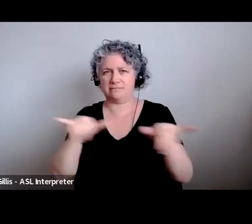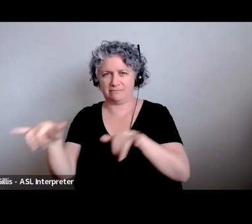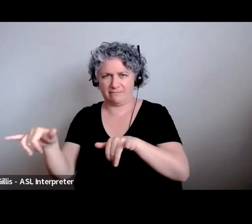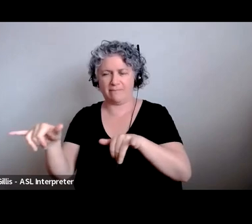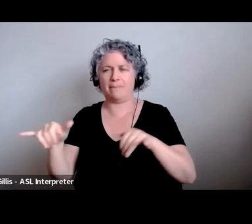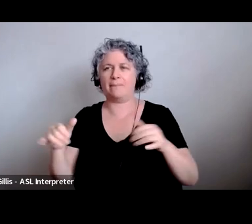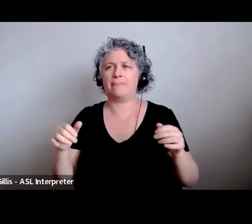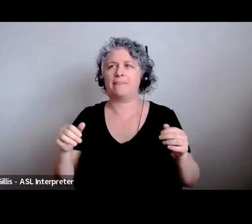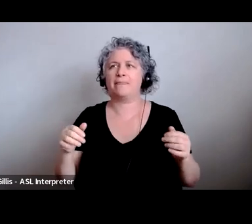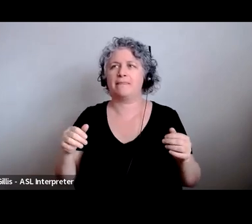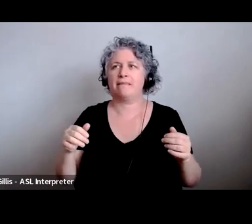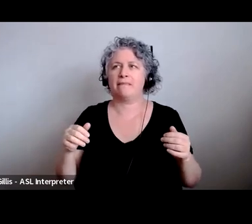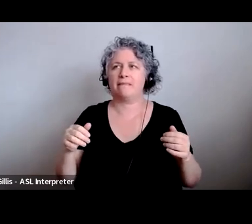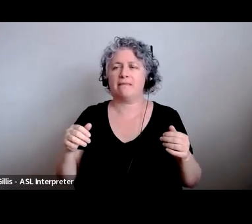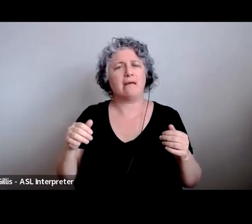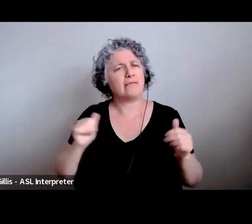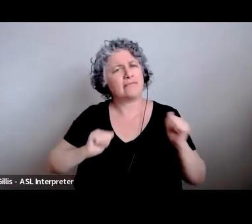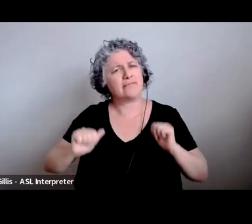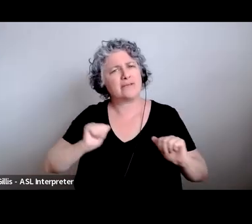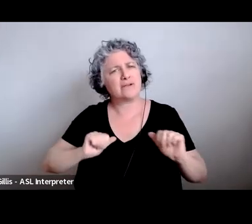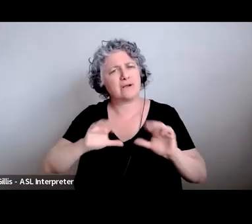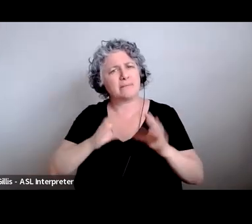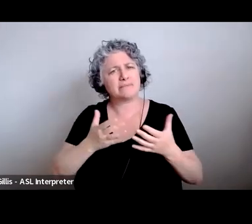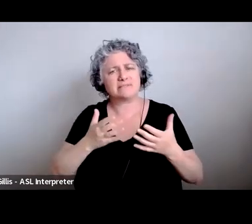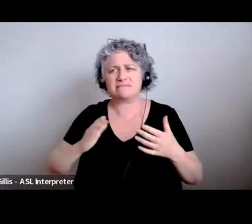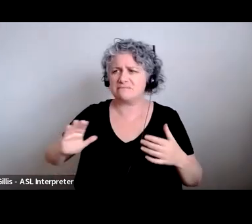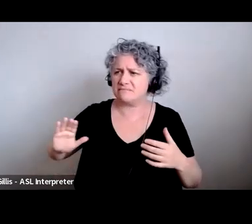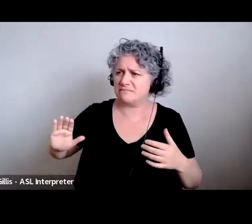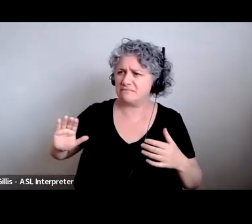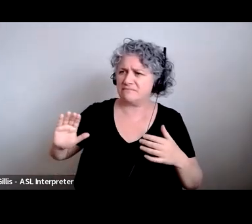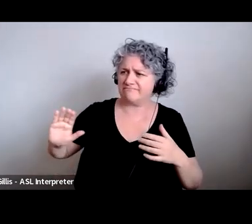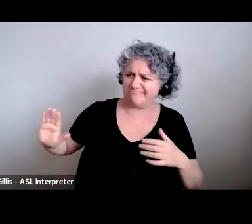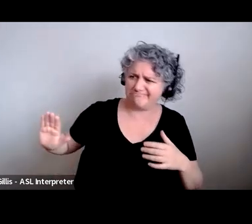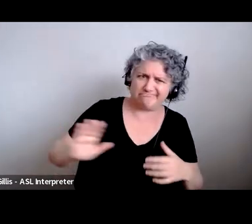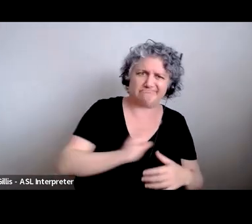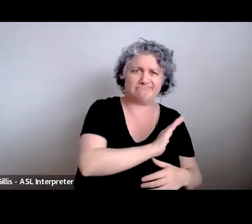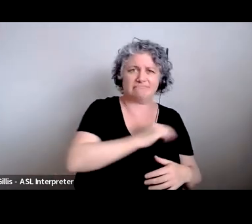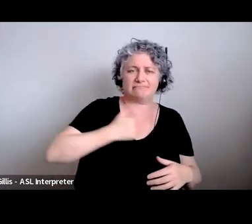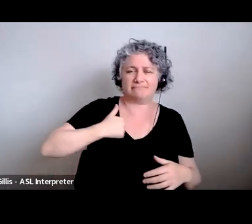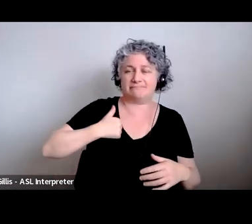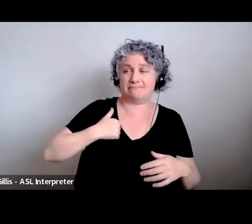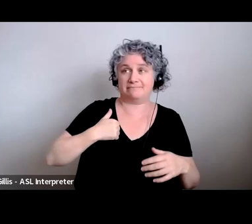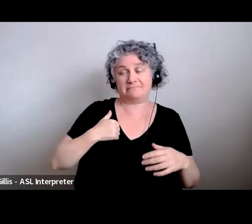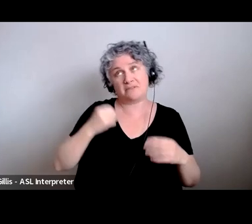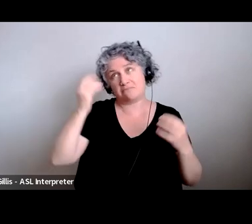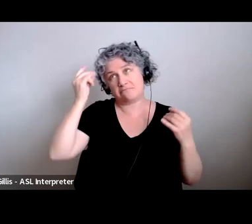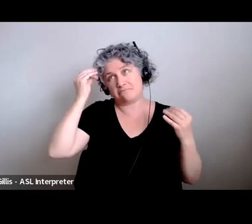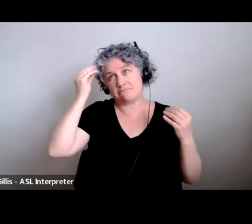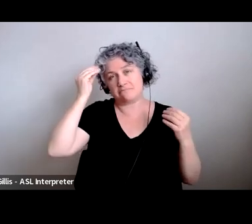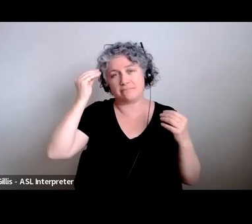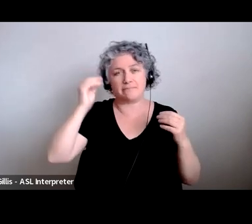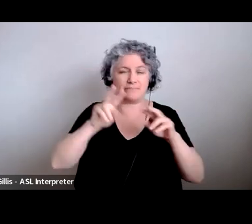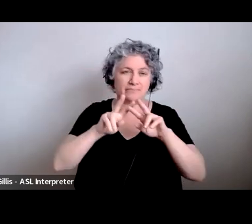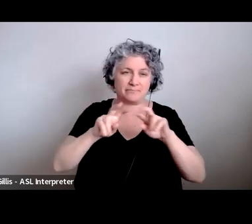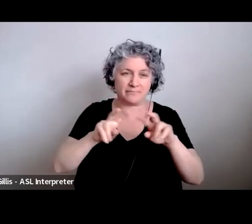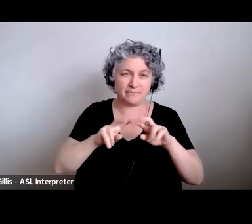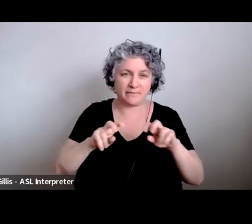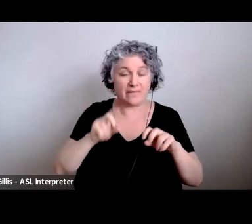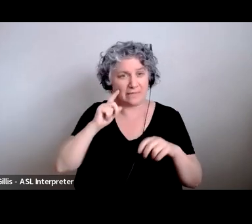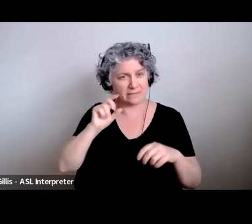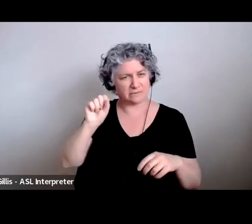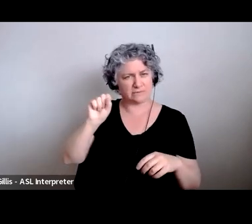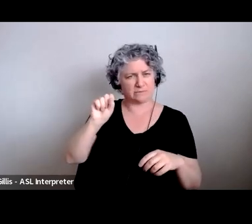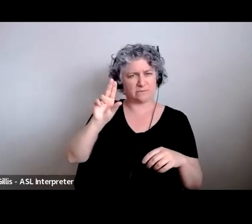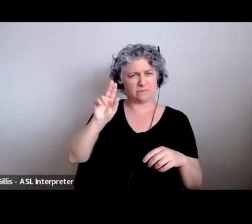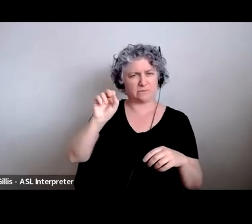Theatre Company, I know companies around the country are looking at, and I think Soul Pepper is one of them, not